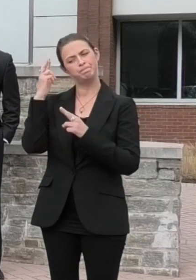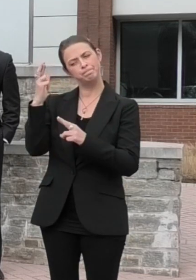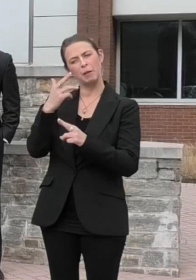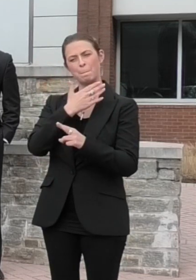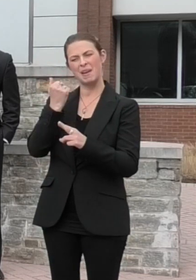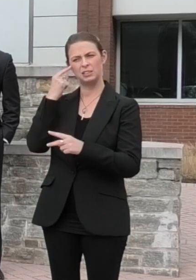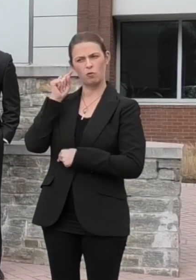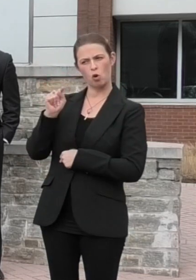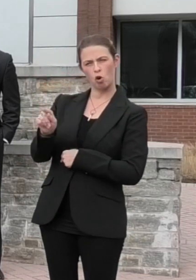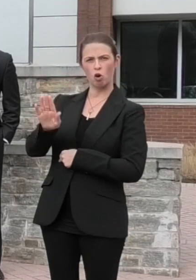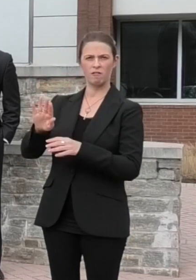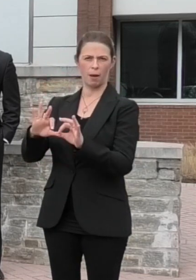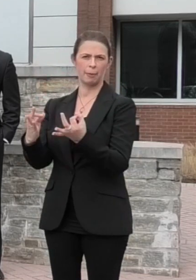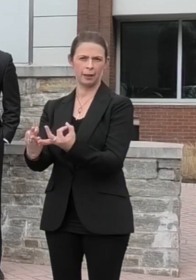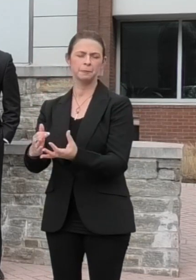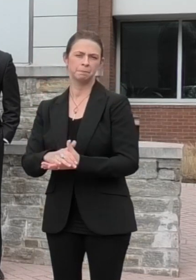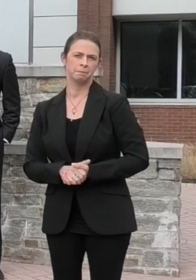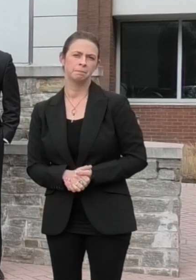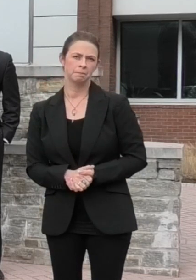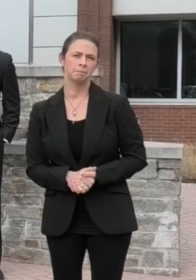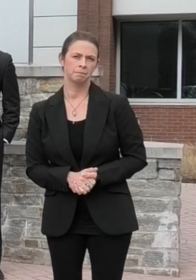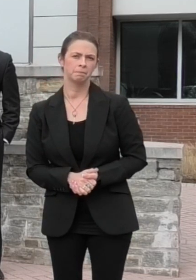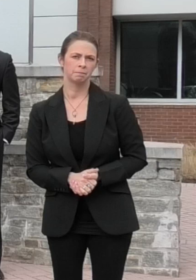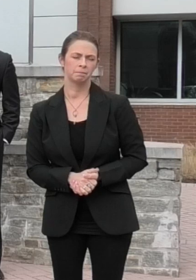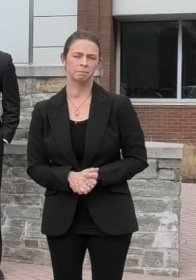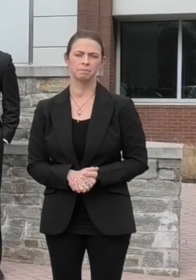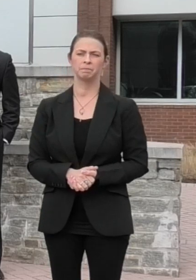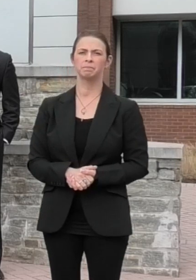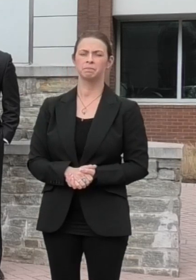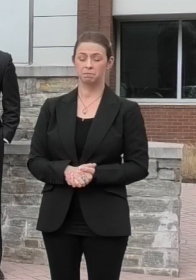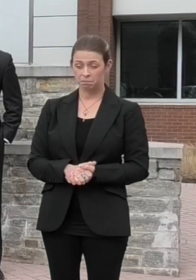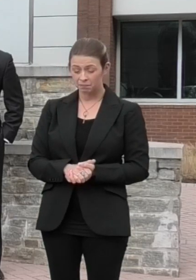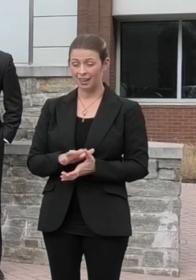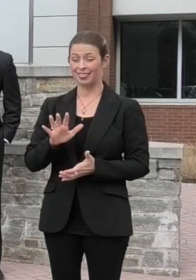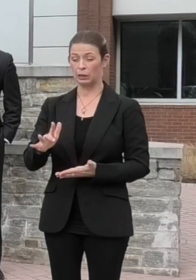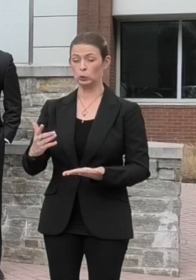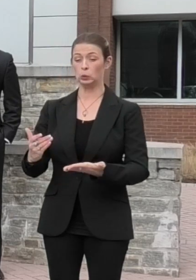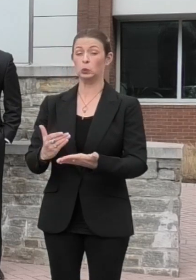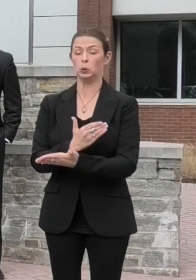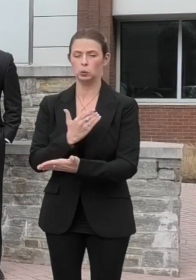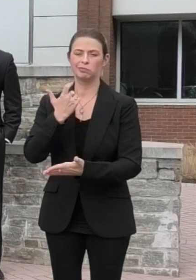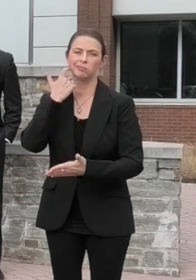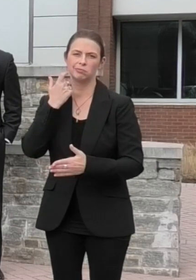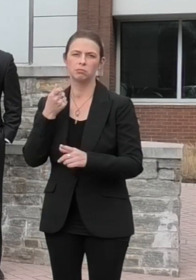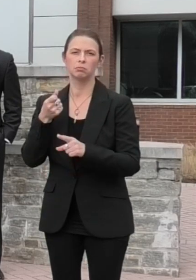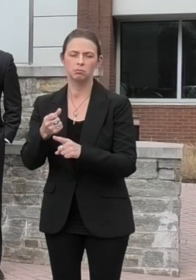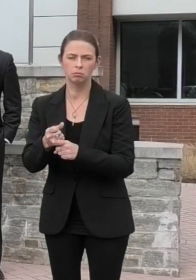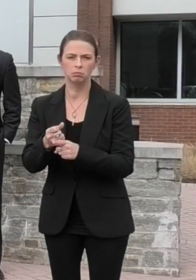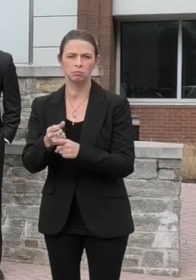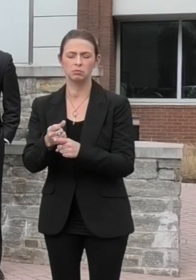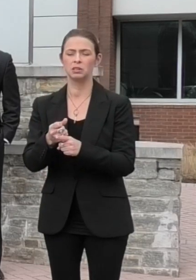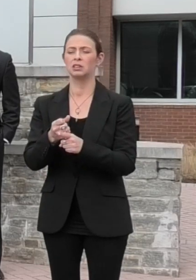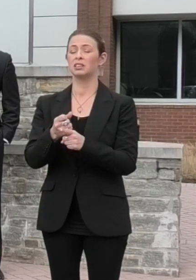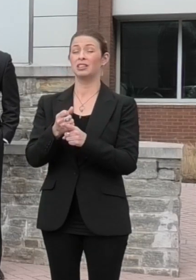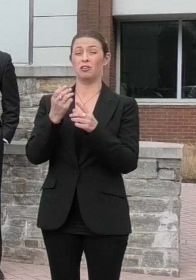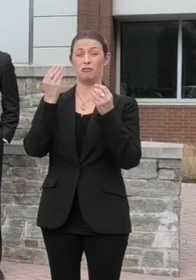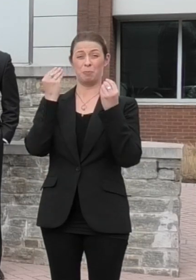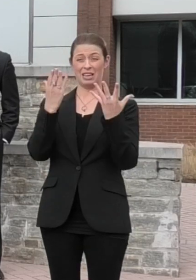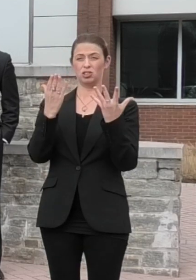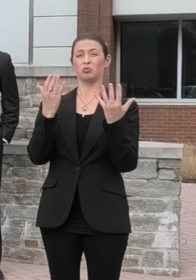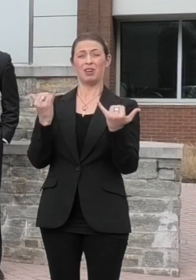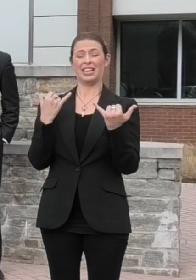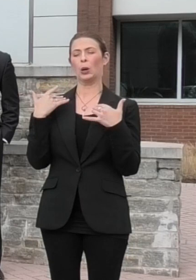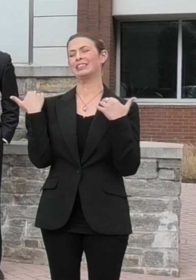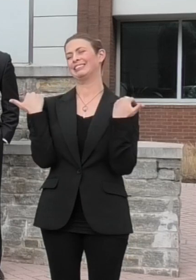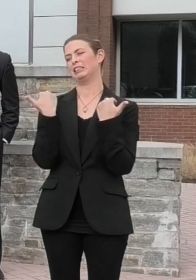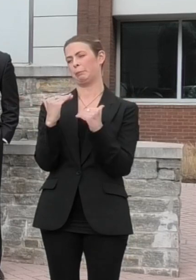the best. This is new, and we are currently under investigation, and I have very limited information at this time